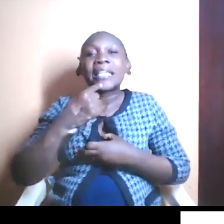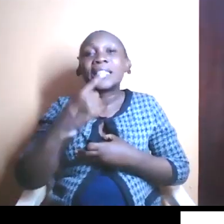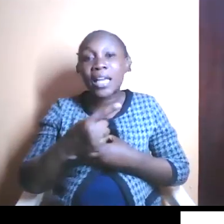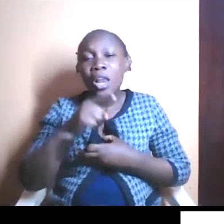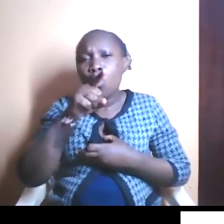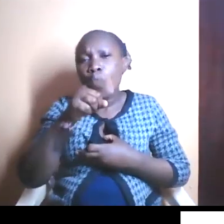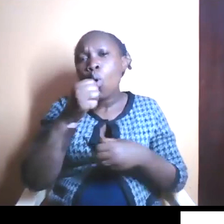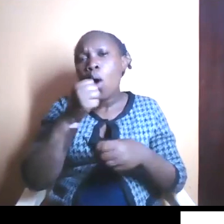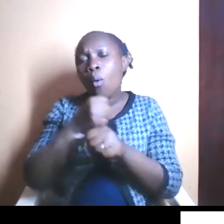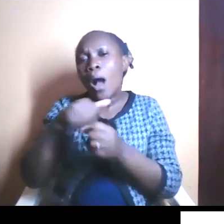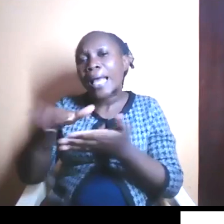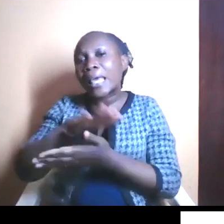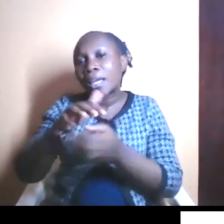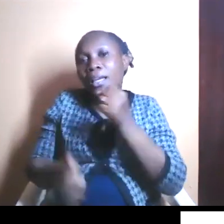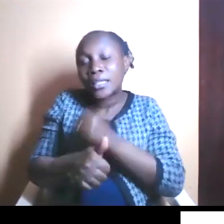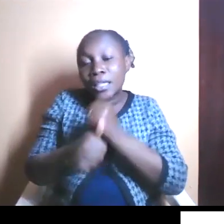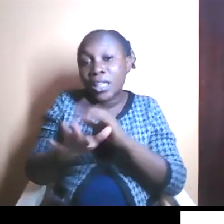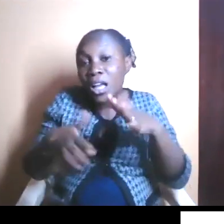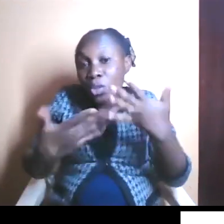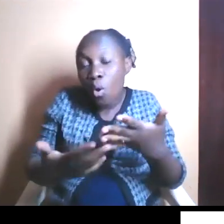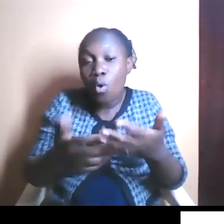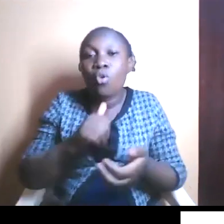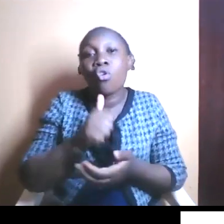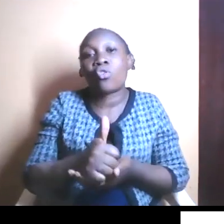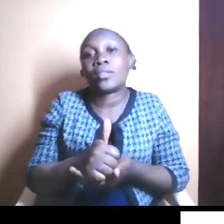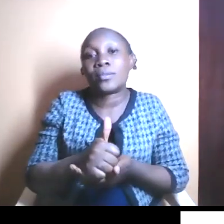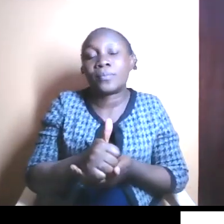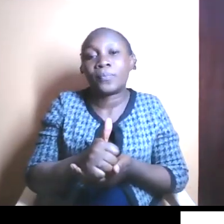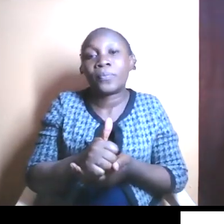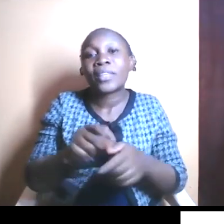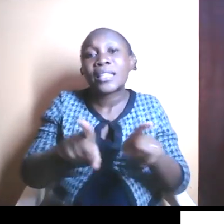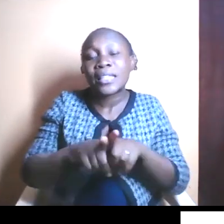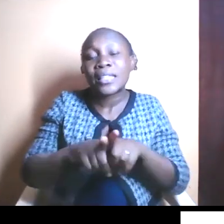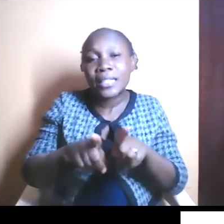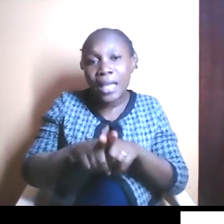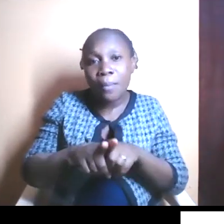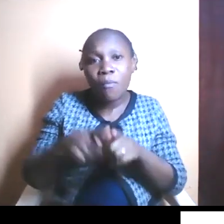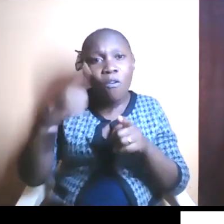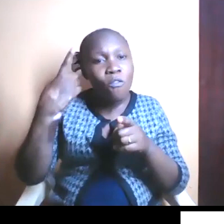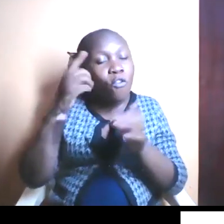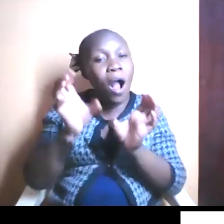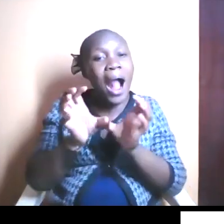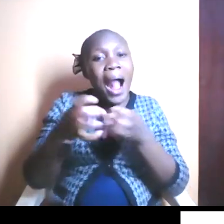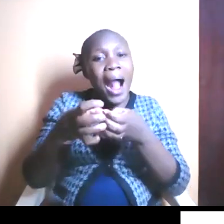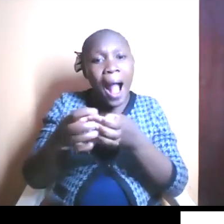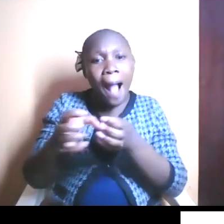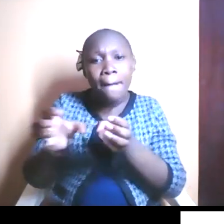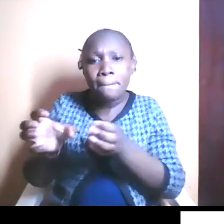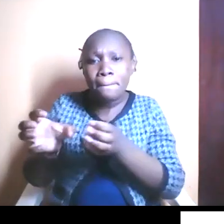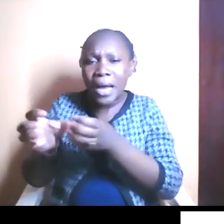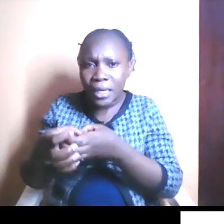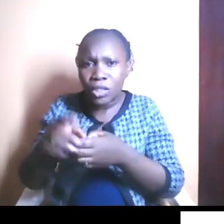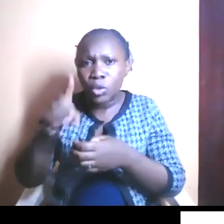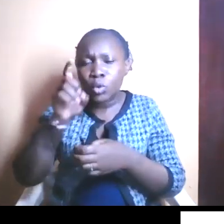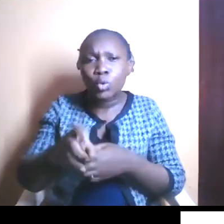workplace or not. It is actually recommended for companies to have verbal praise, moral